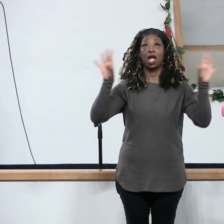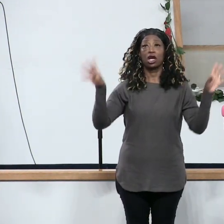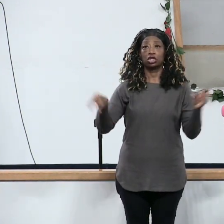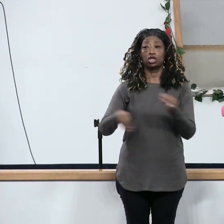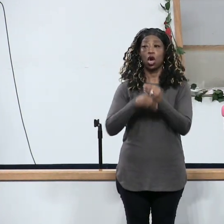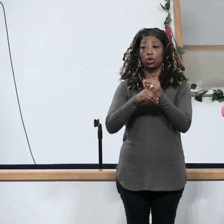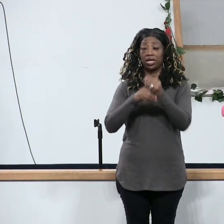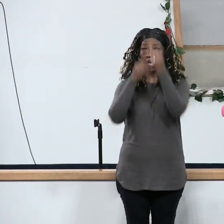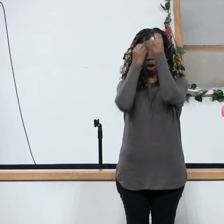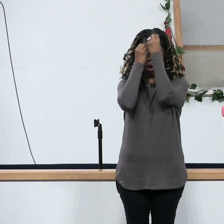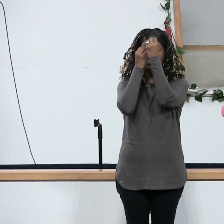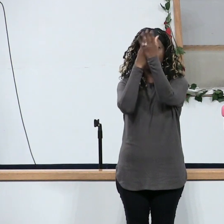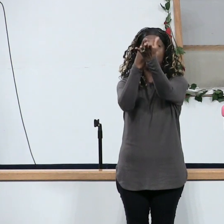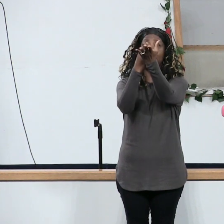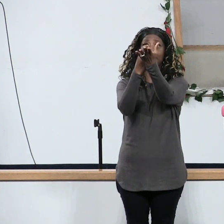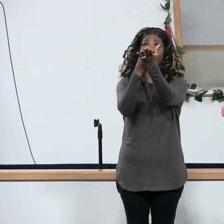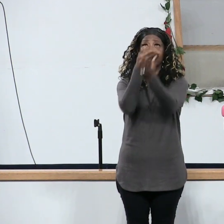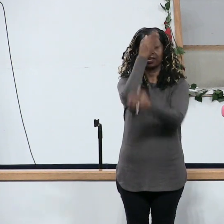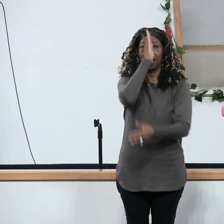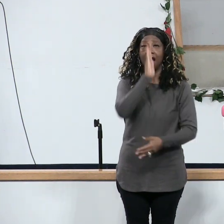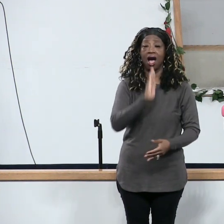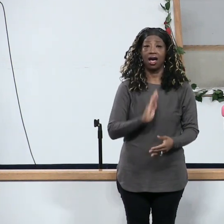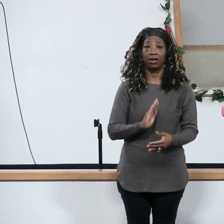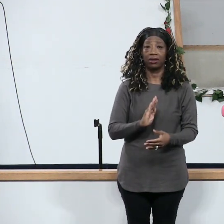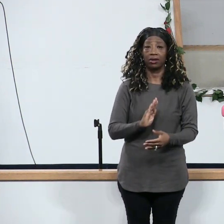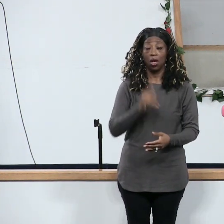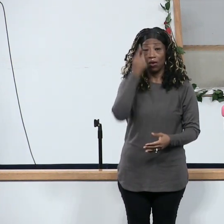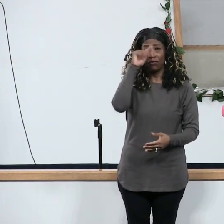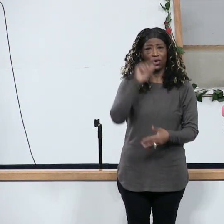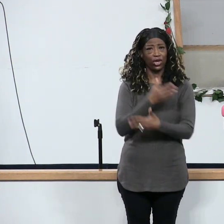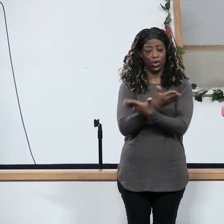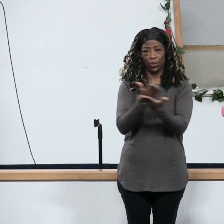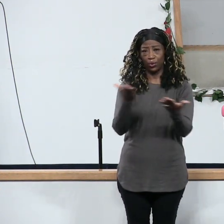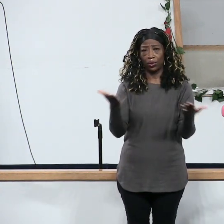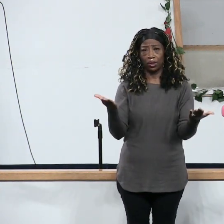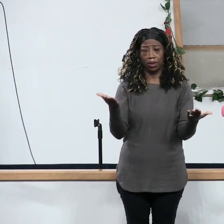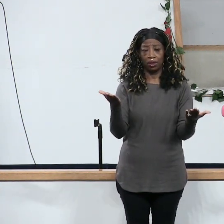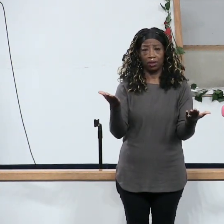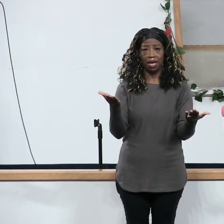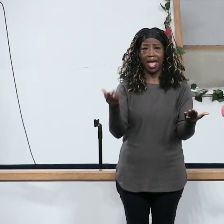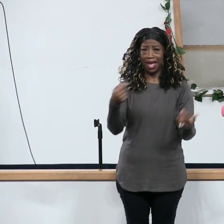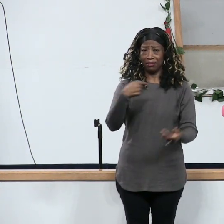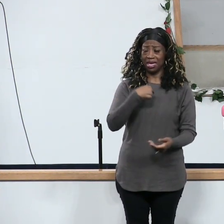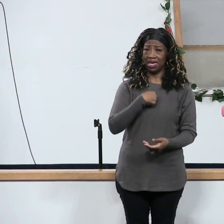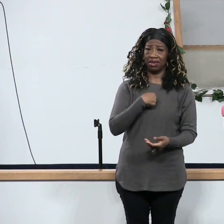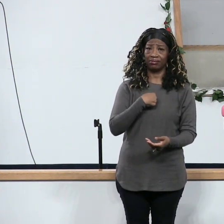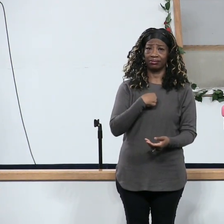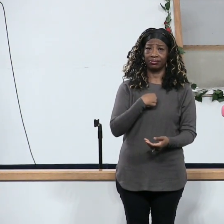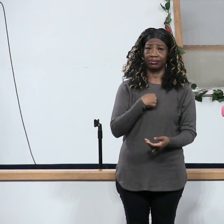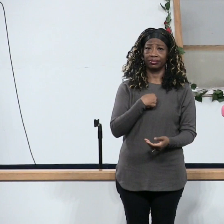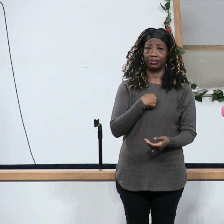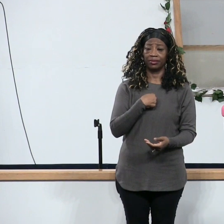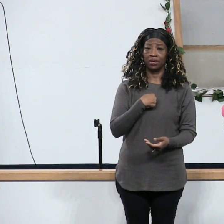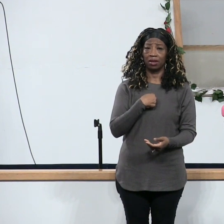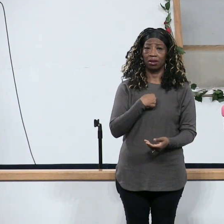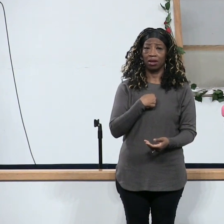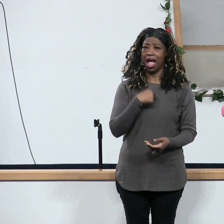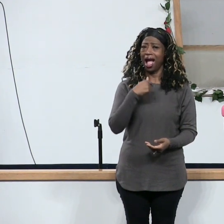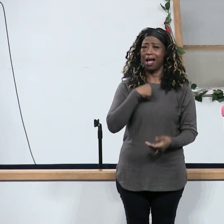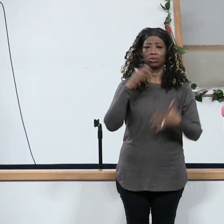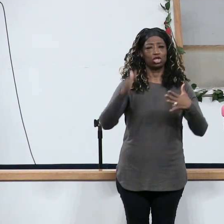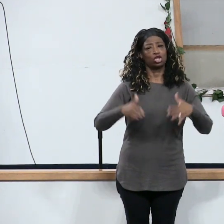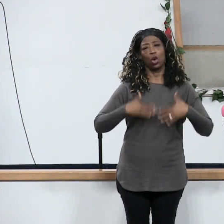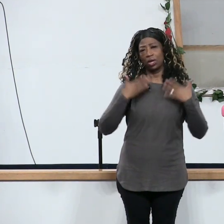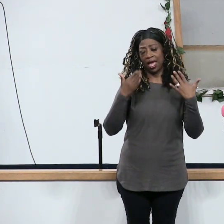totally obeying the Father for you and me. I'm so